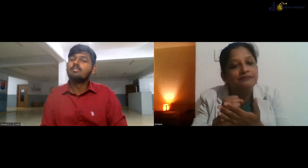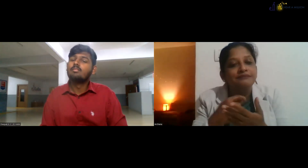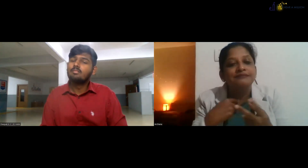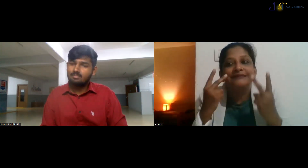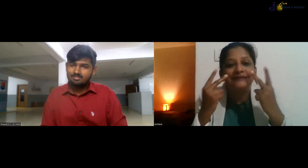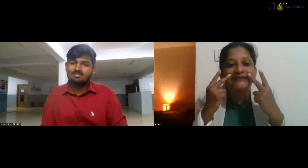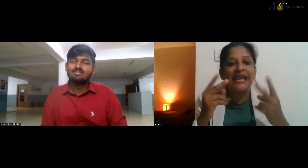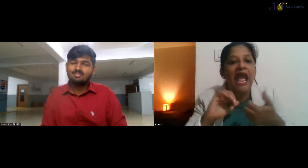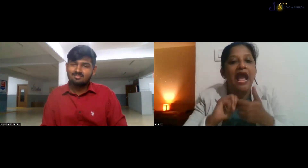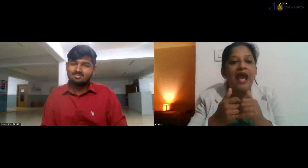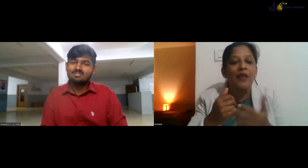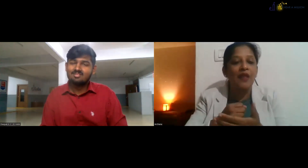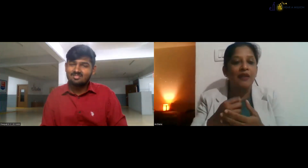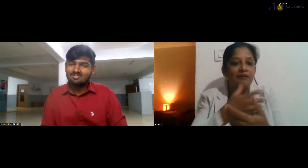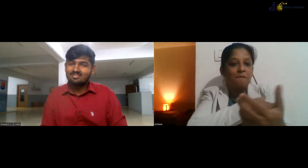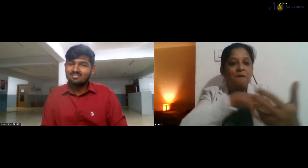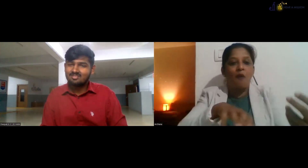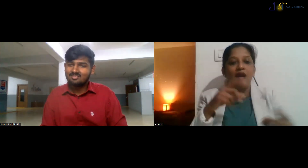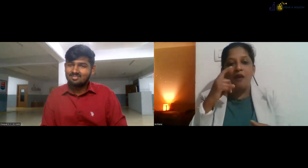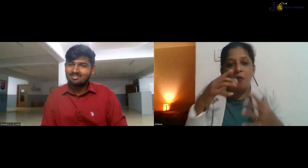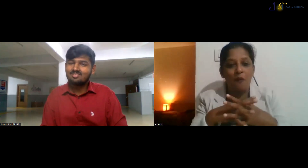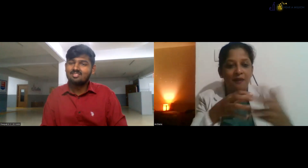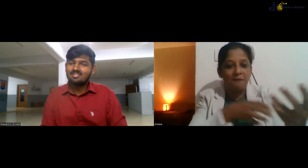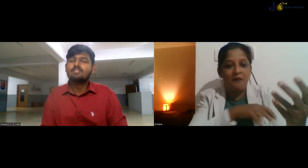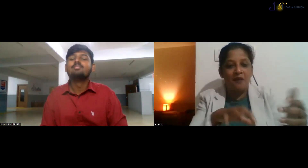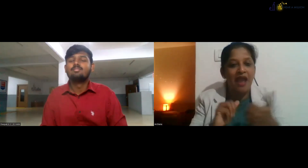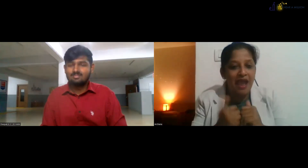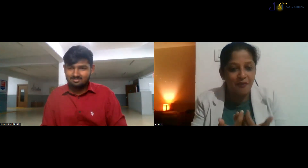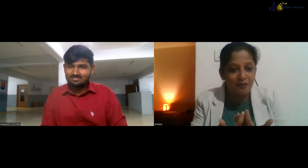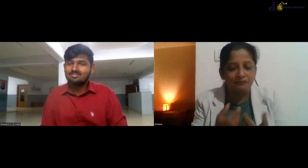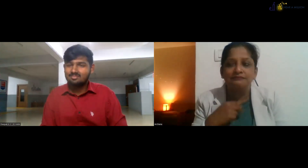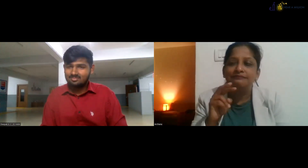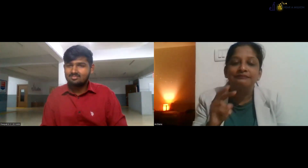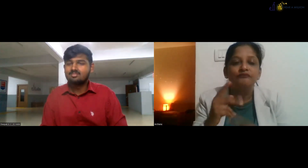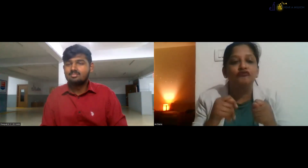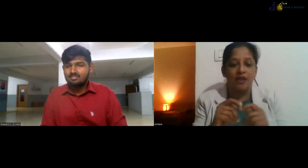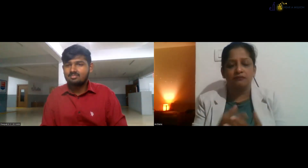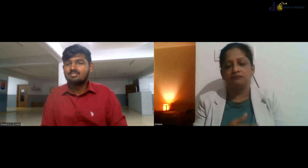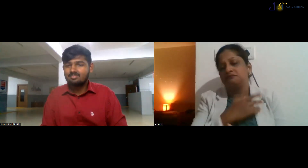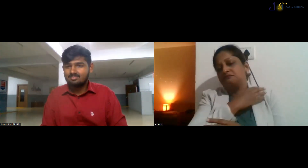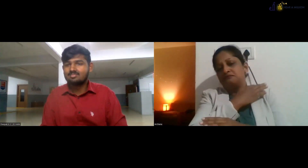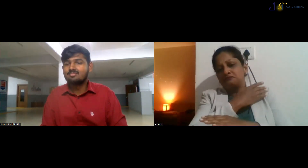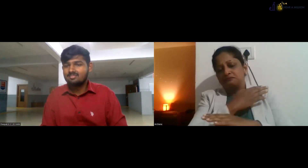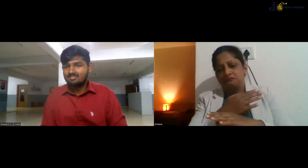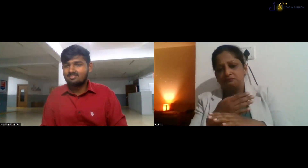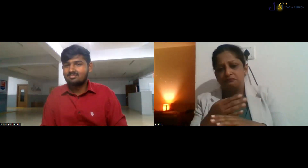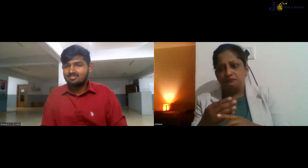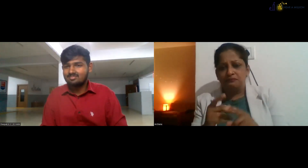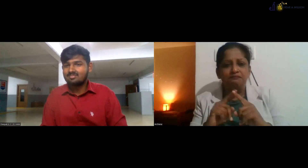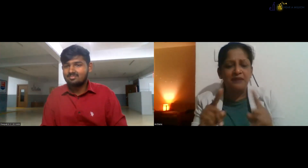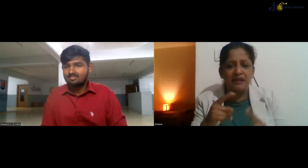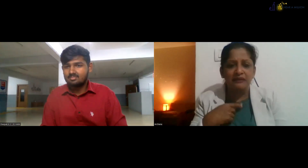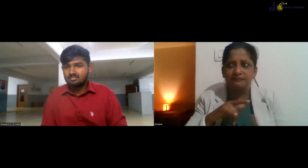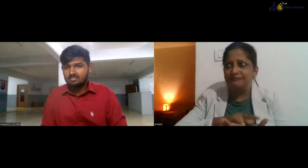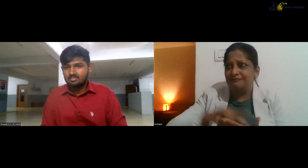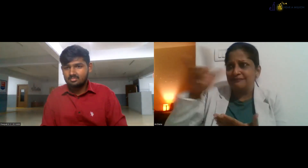not aiming for that, but yeah, I just wanted to learn and give it a try. So I thought that how I can make it as